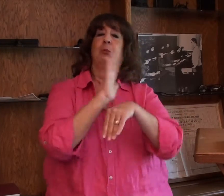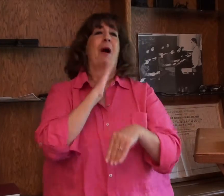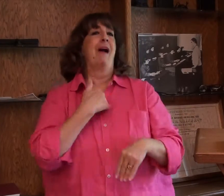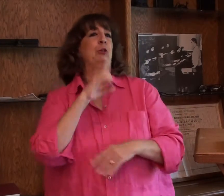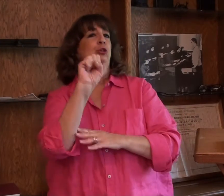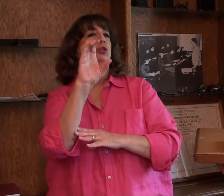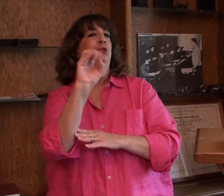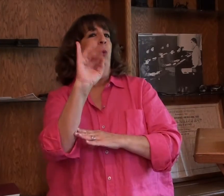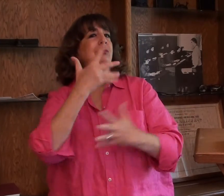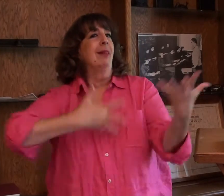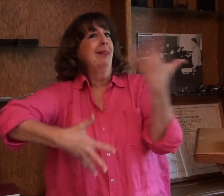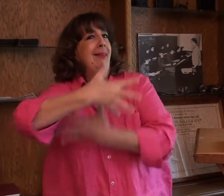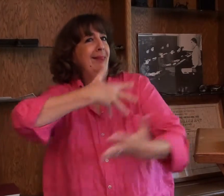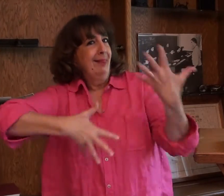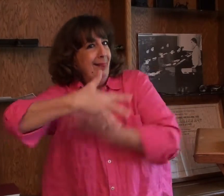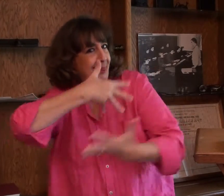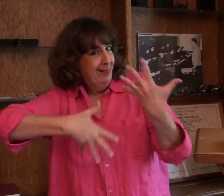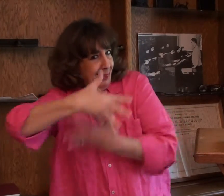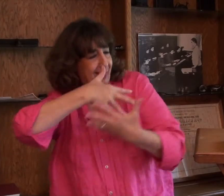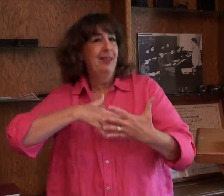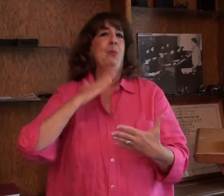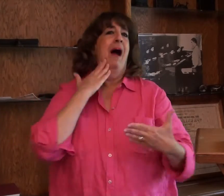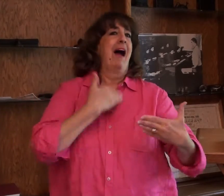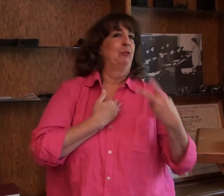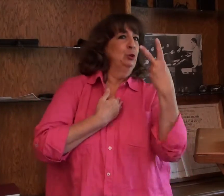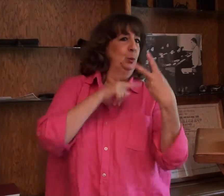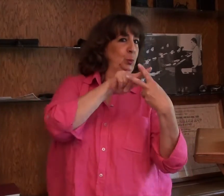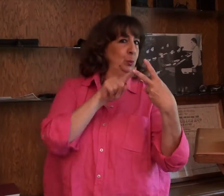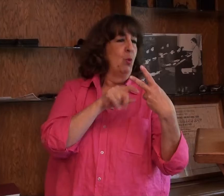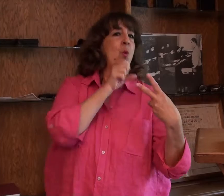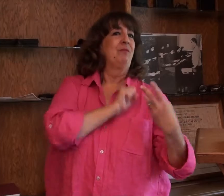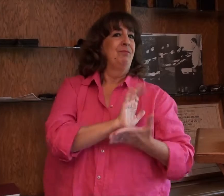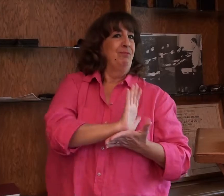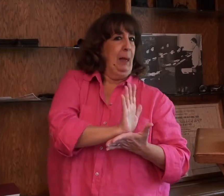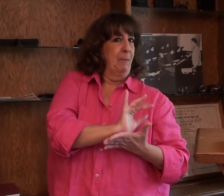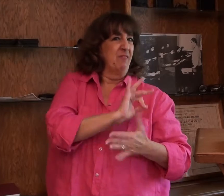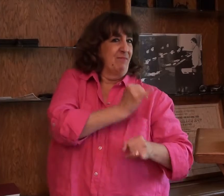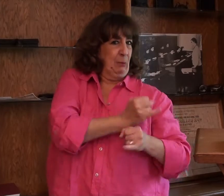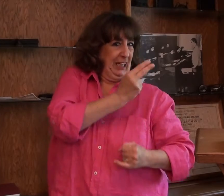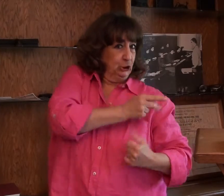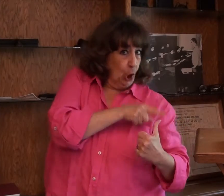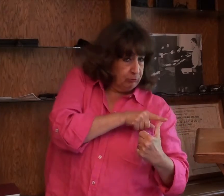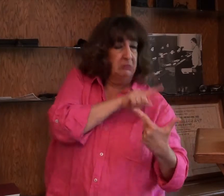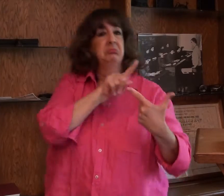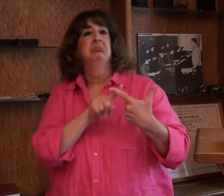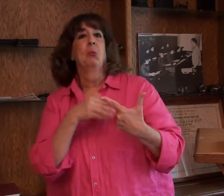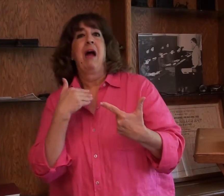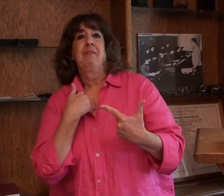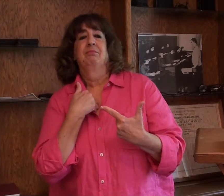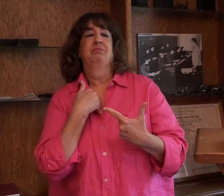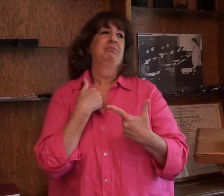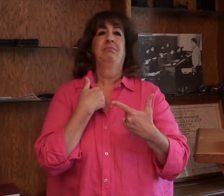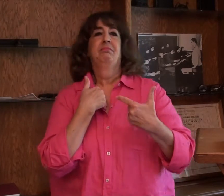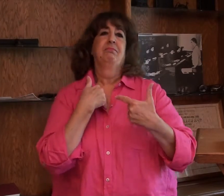in the evening, we'll have a social event. We'll have the films of old